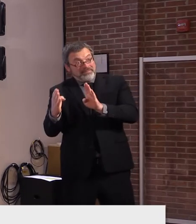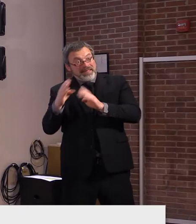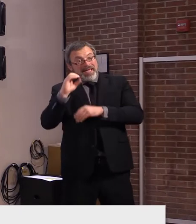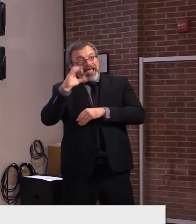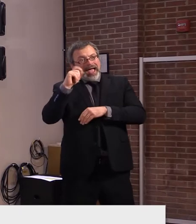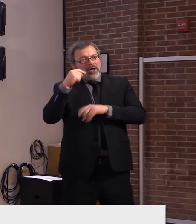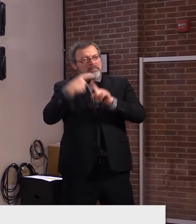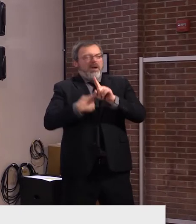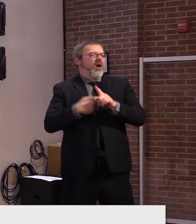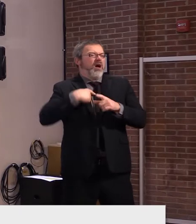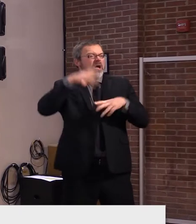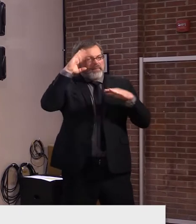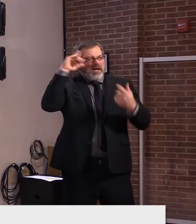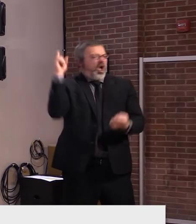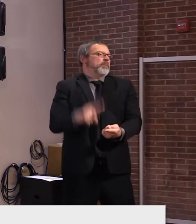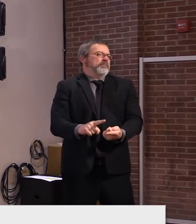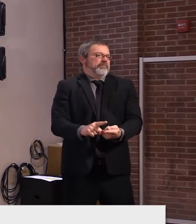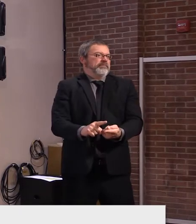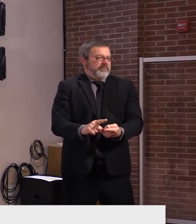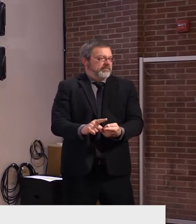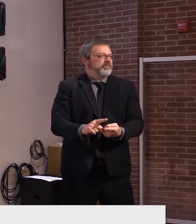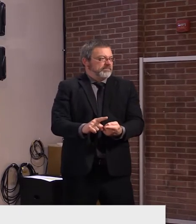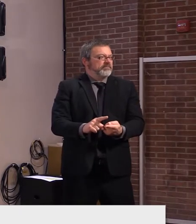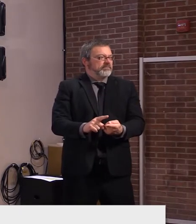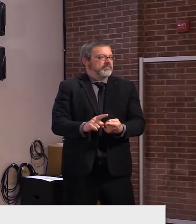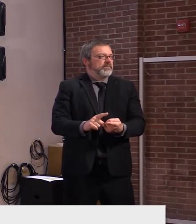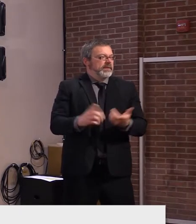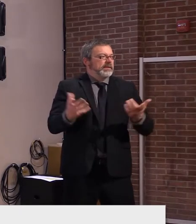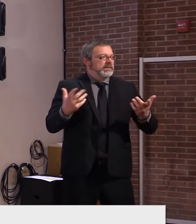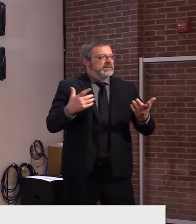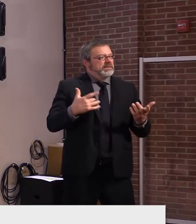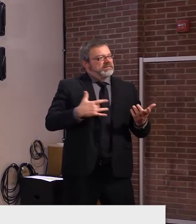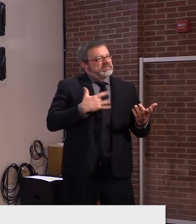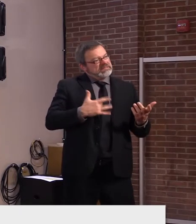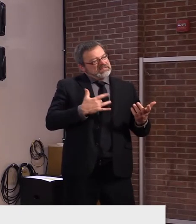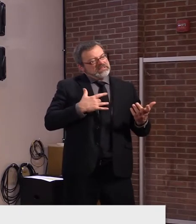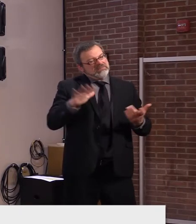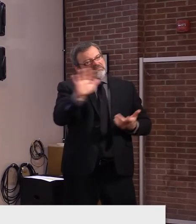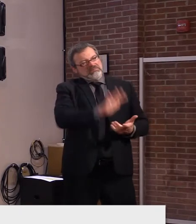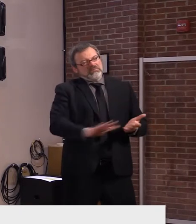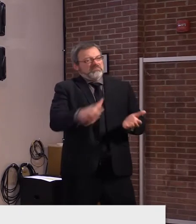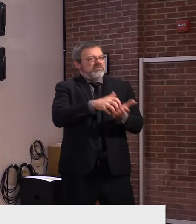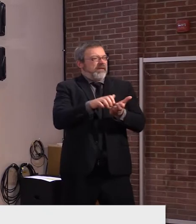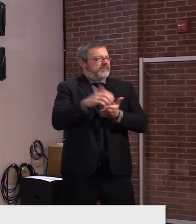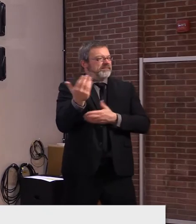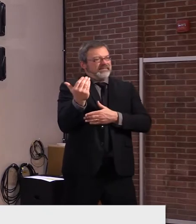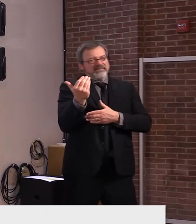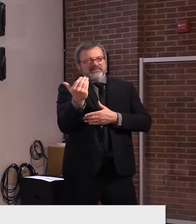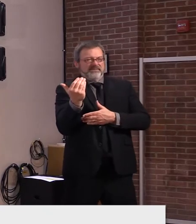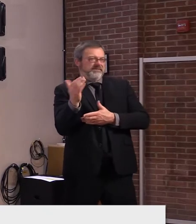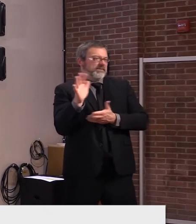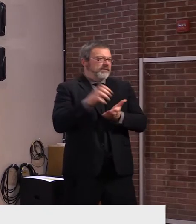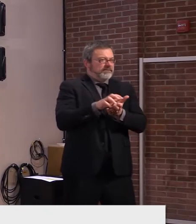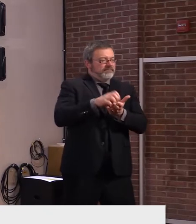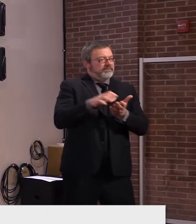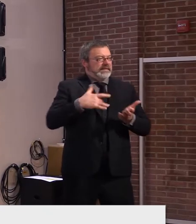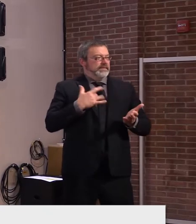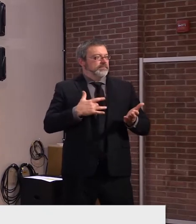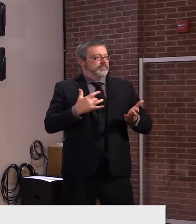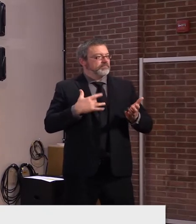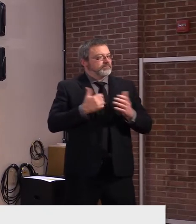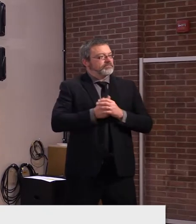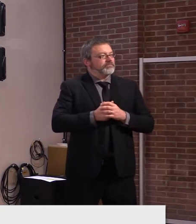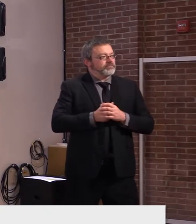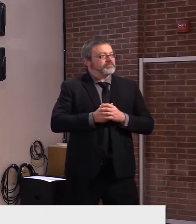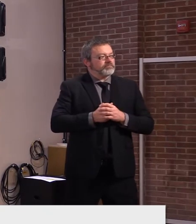would estimate that the October fatality rate would be somewhere in that 15 to 20 deaths, down from the 42 that we saw in the